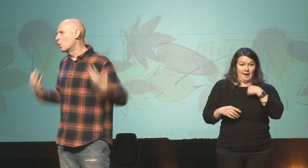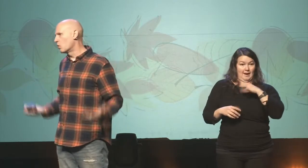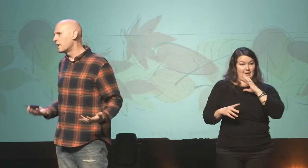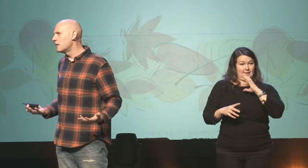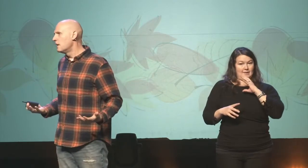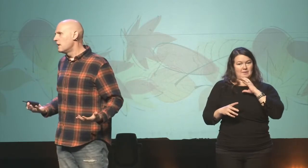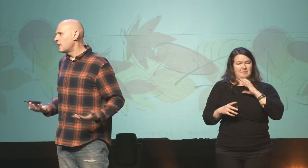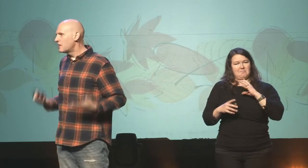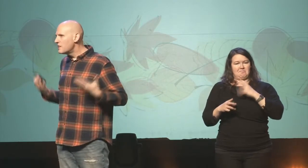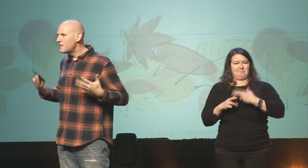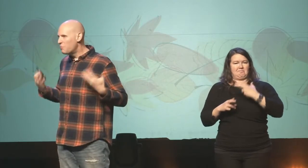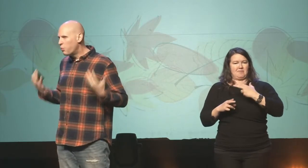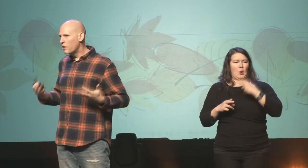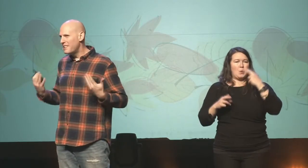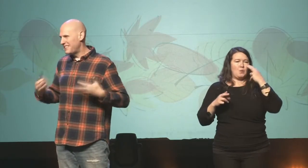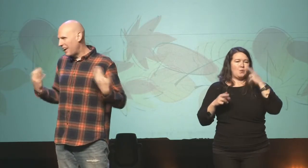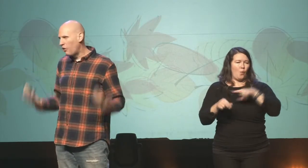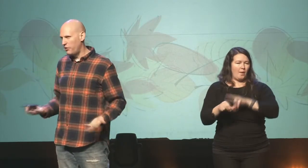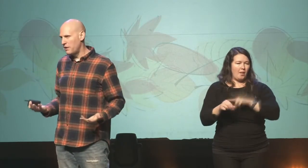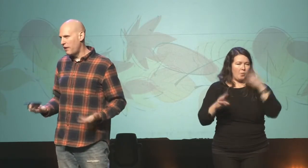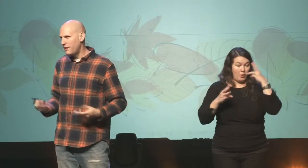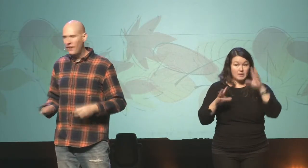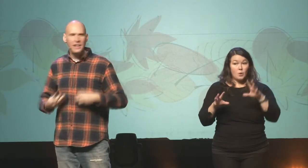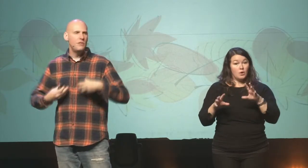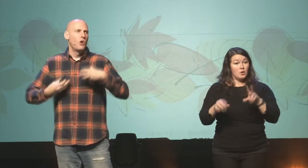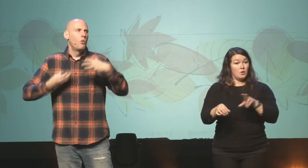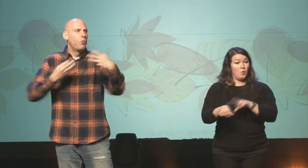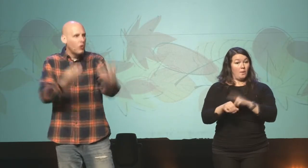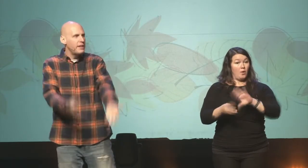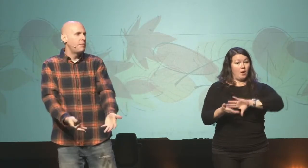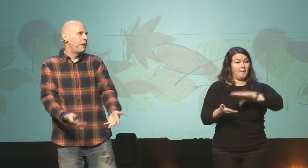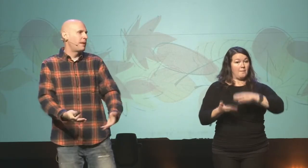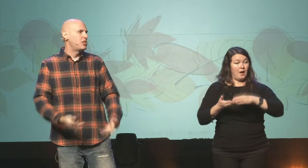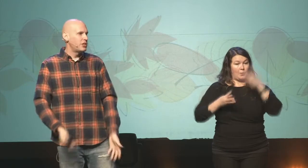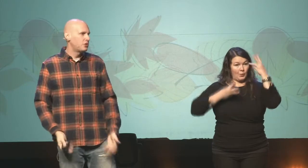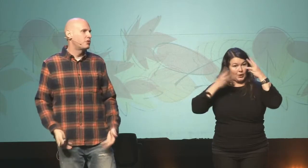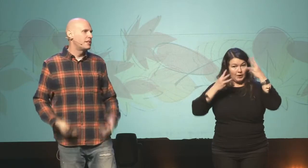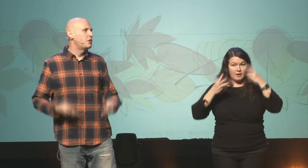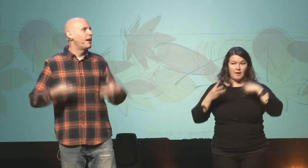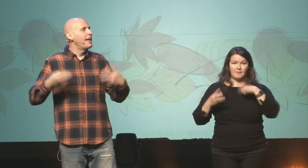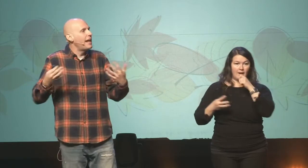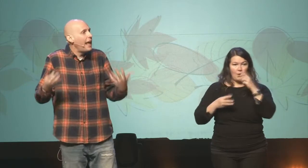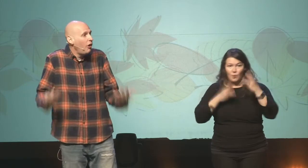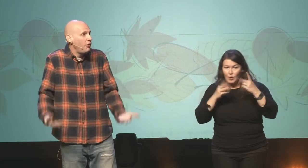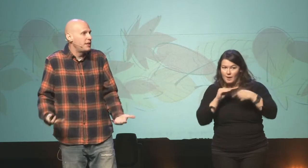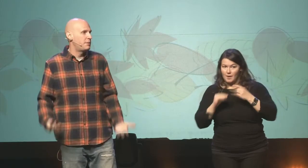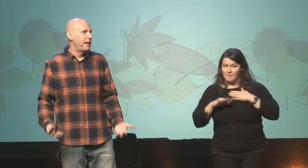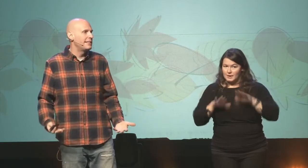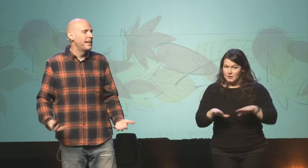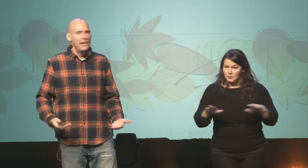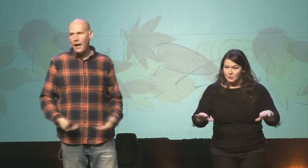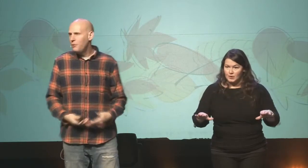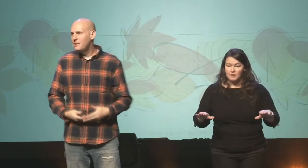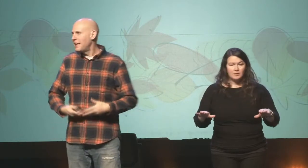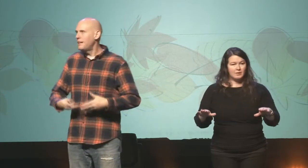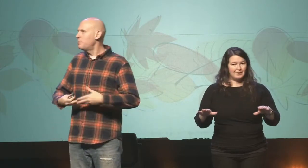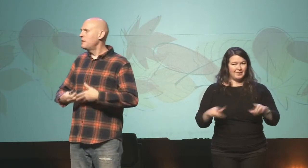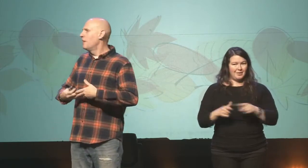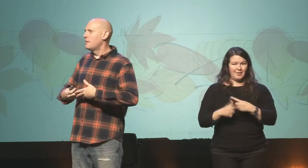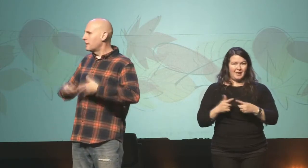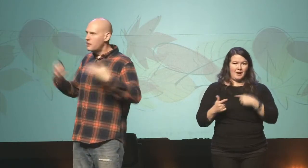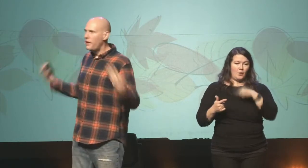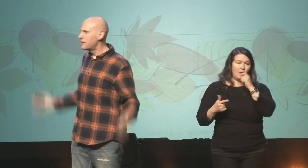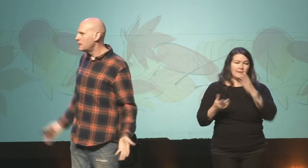normal worry. Like there is a worry that's healthy, right? If I didn't worry about my children in a healthy space, I wouldn't take